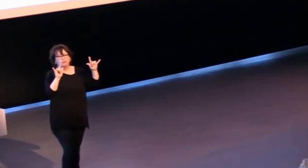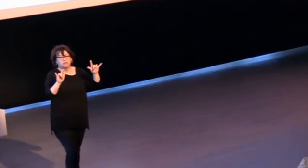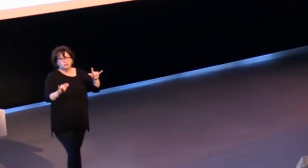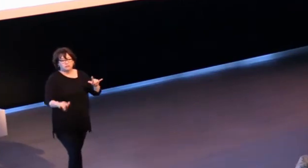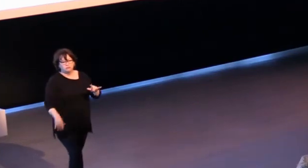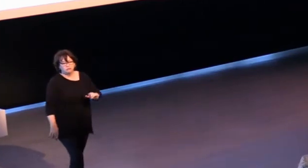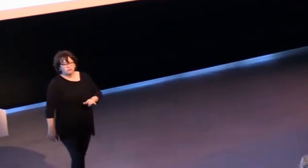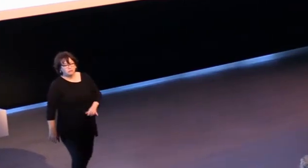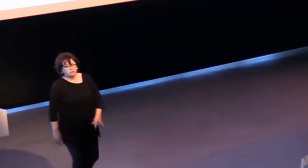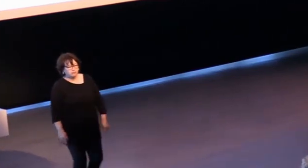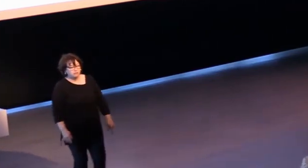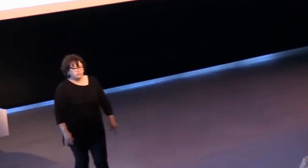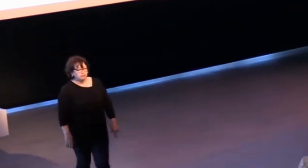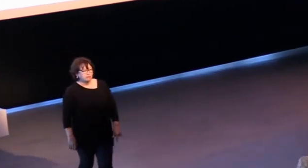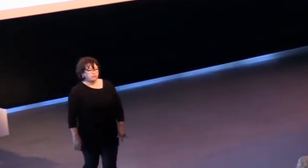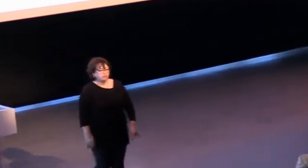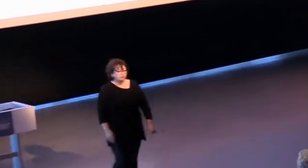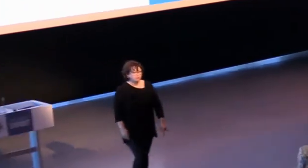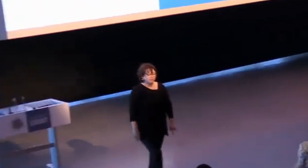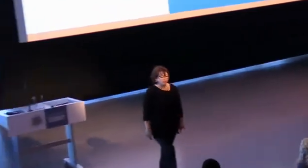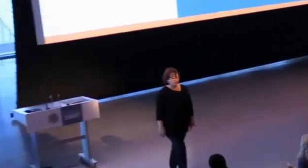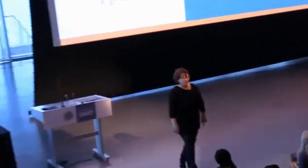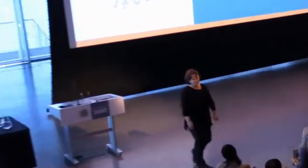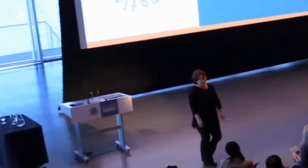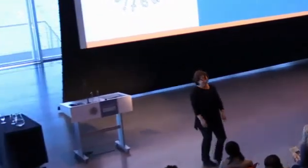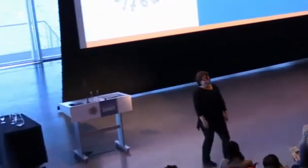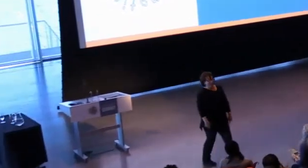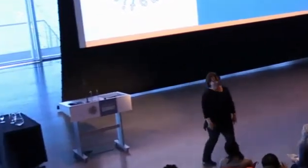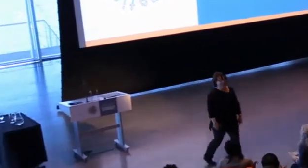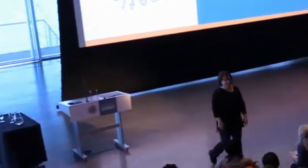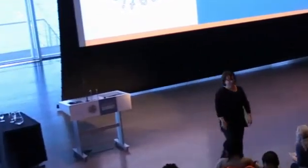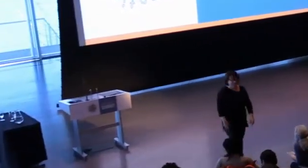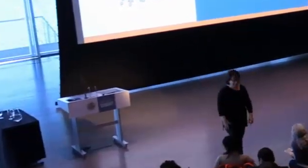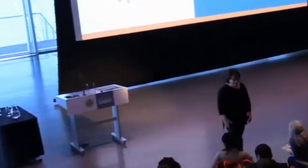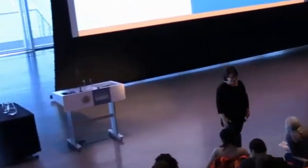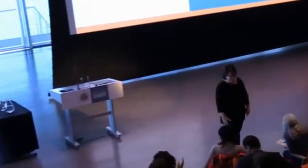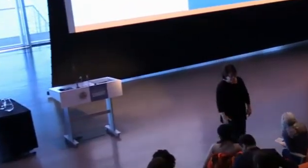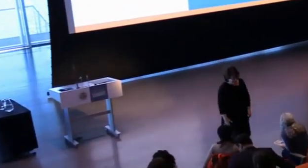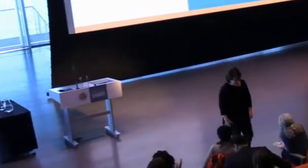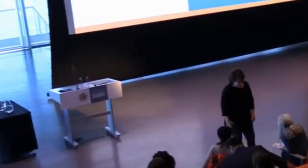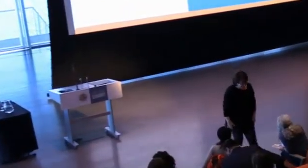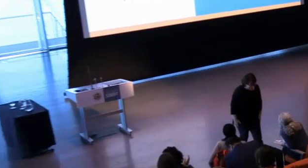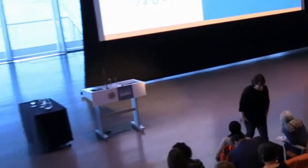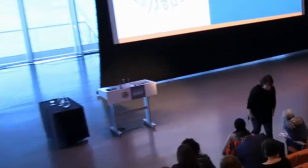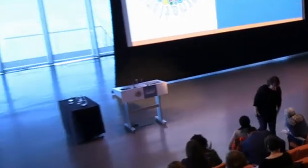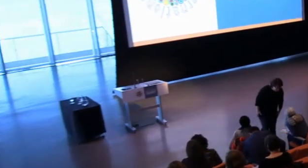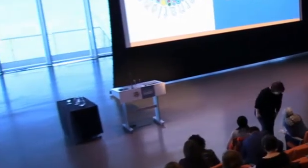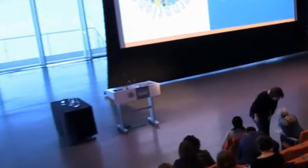Mm-hmm.